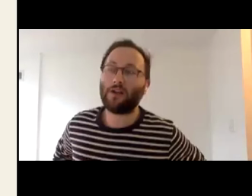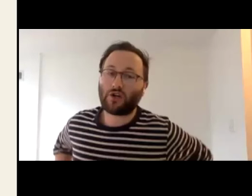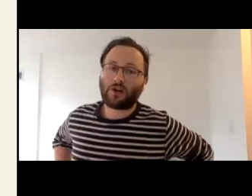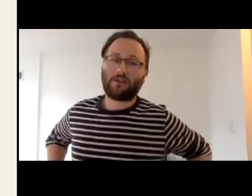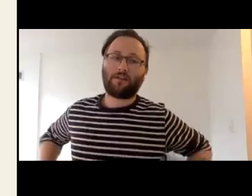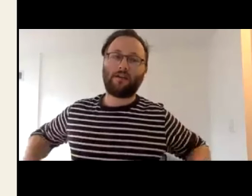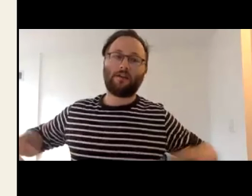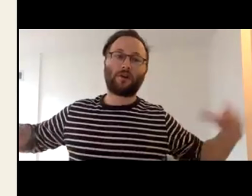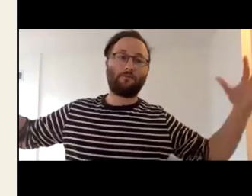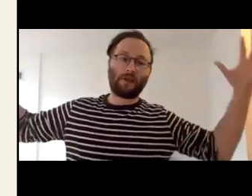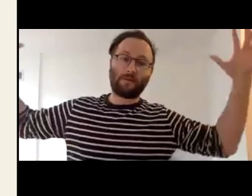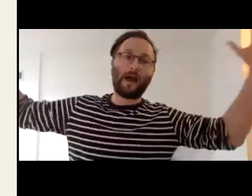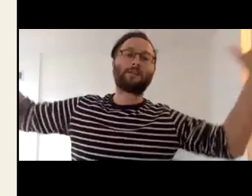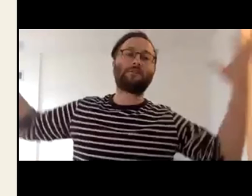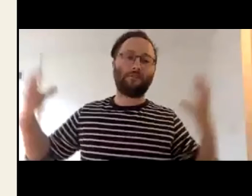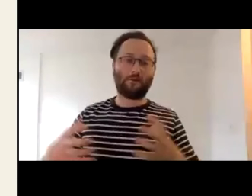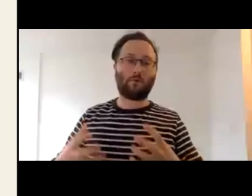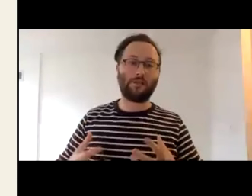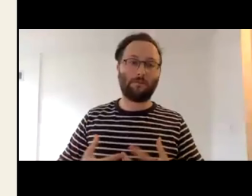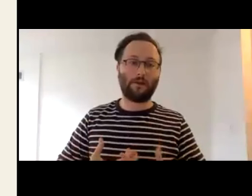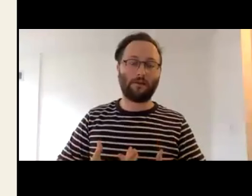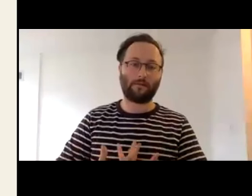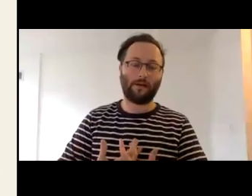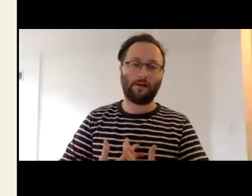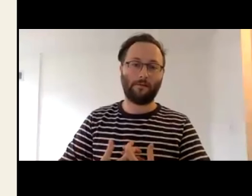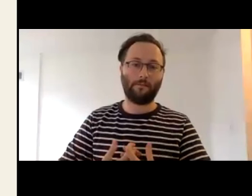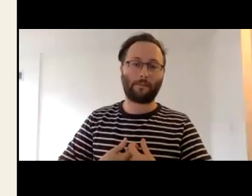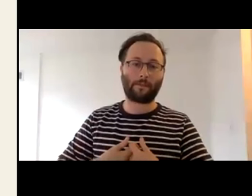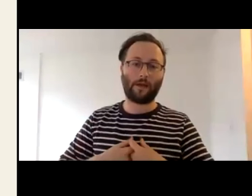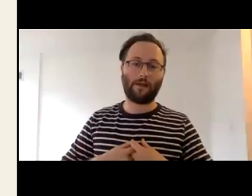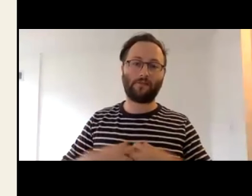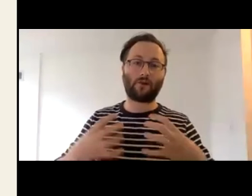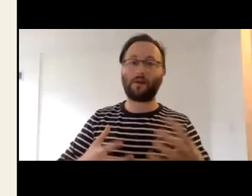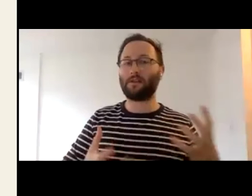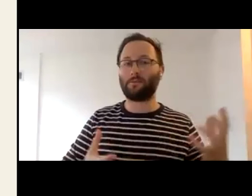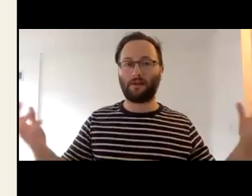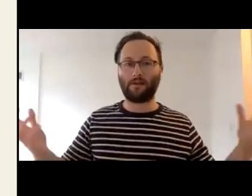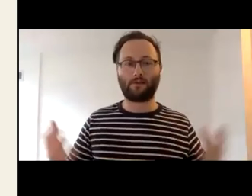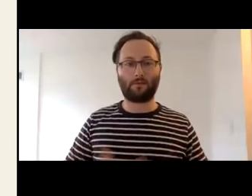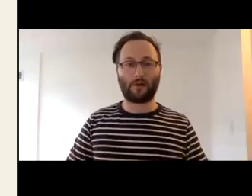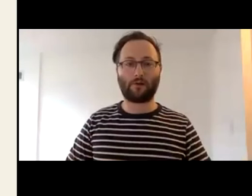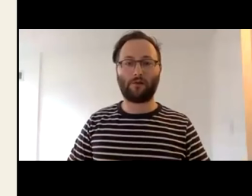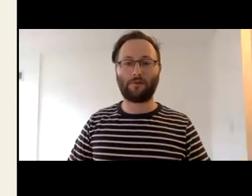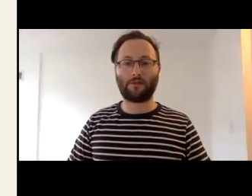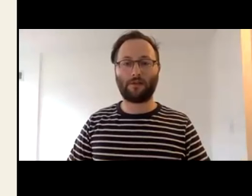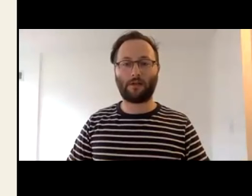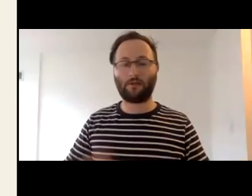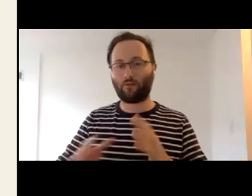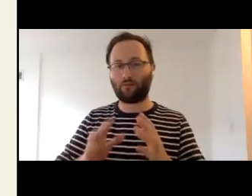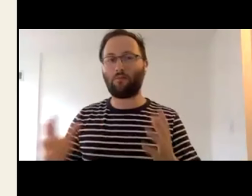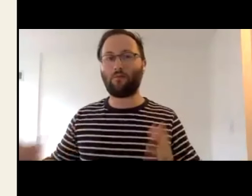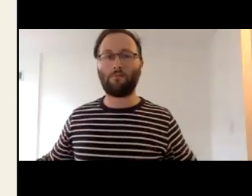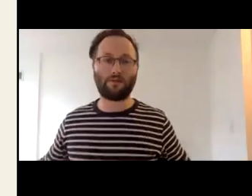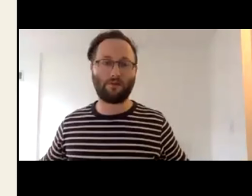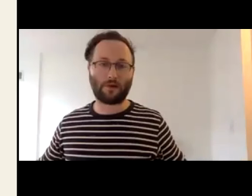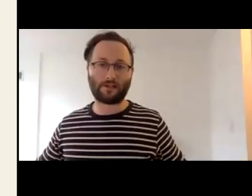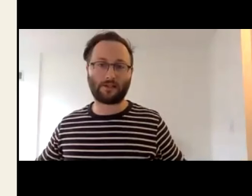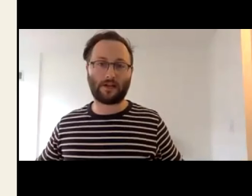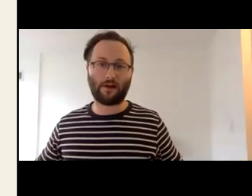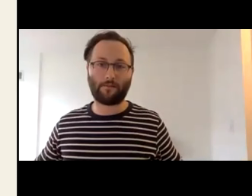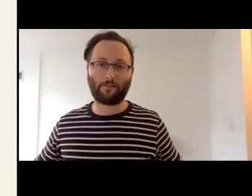trying to make the massive feel more intimate. And if it's already intimate, then sort of the breakout groups wouldn't be